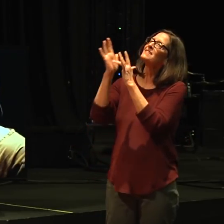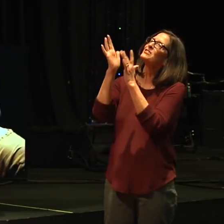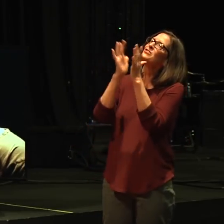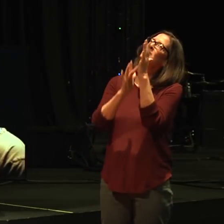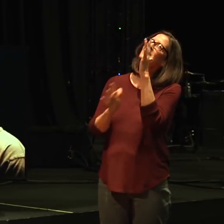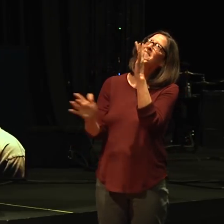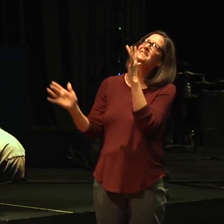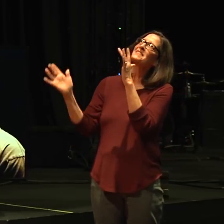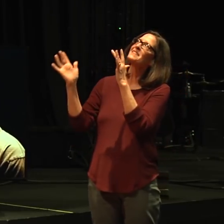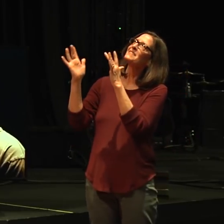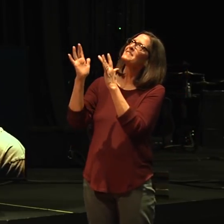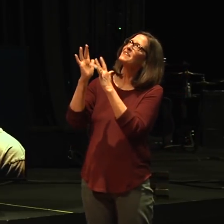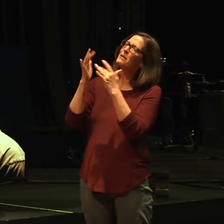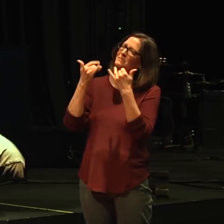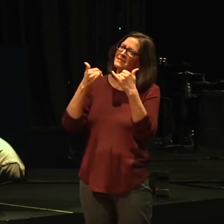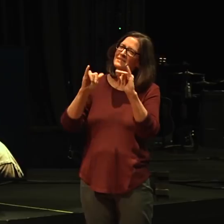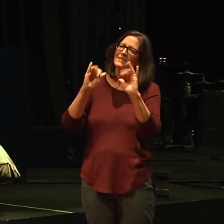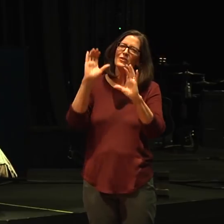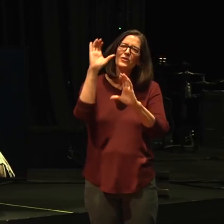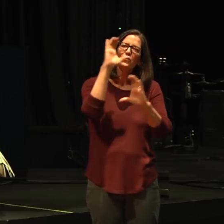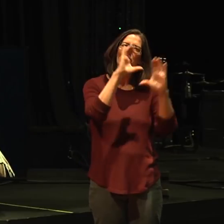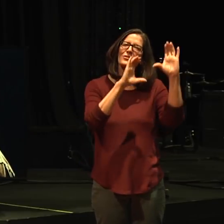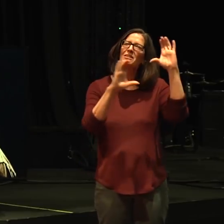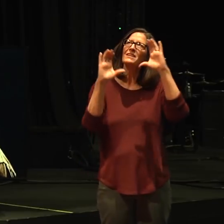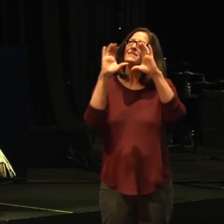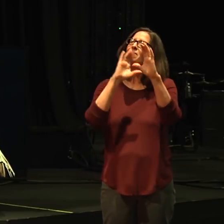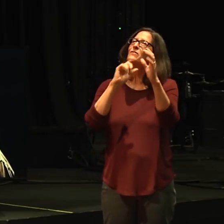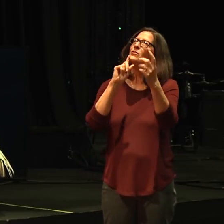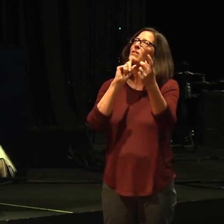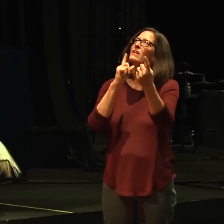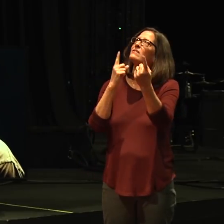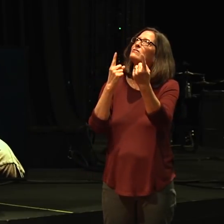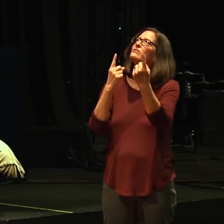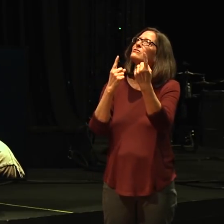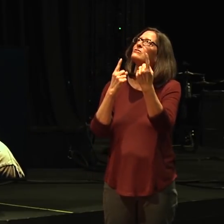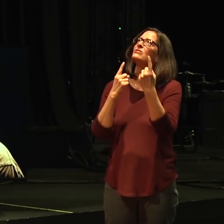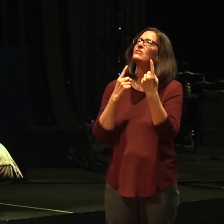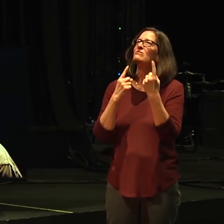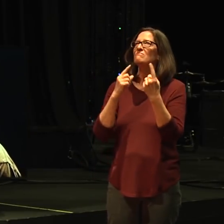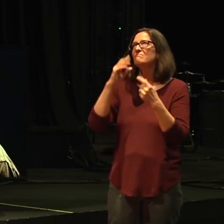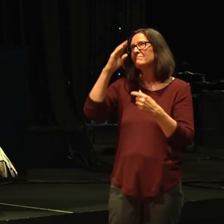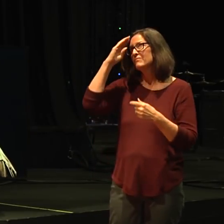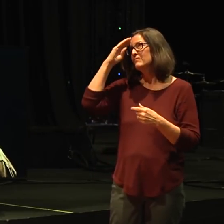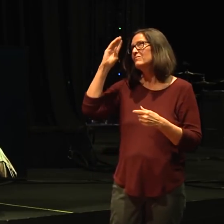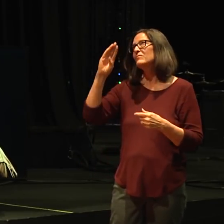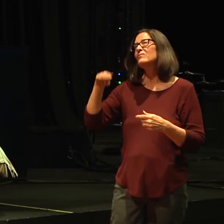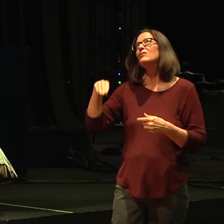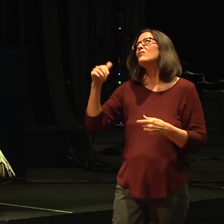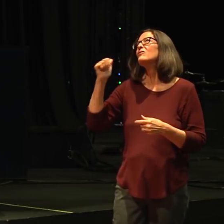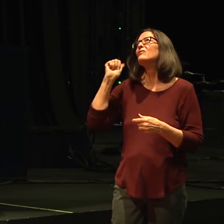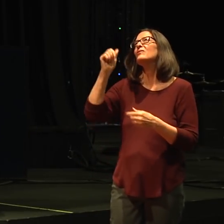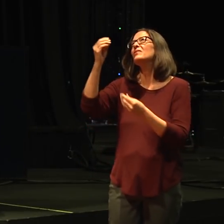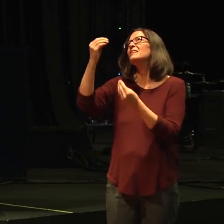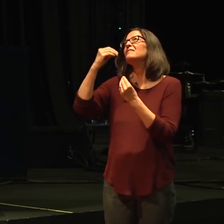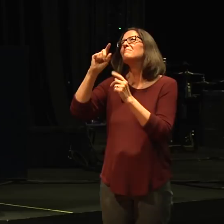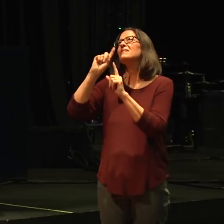Jesus, Jesus, I'm still looking for answers, though I know that I won't find